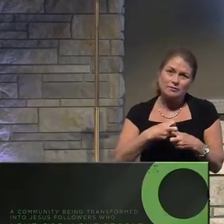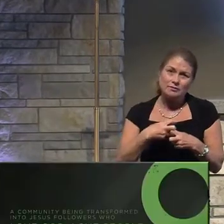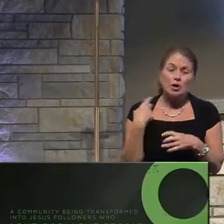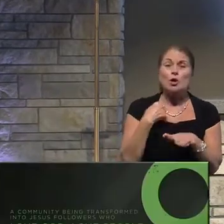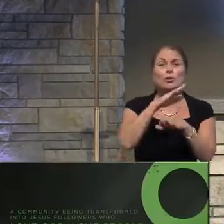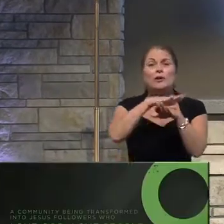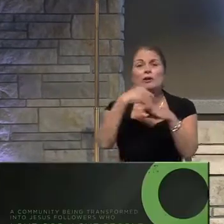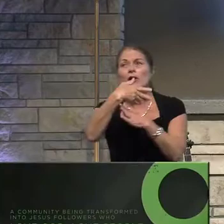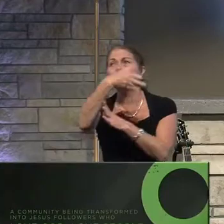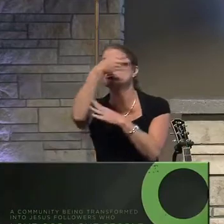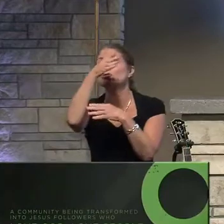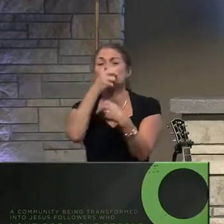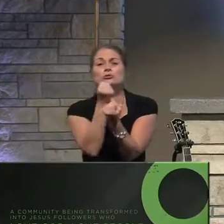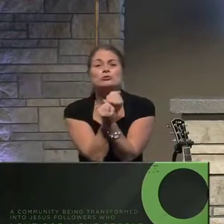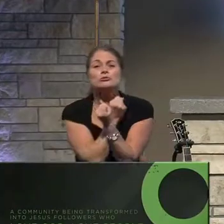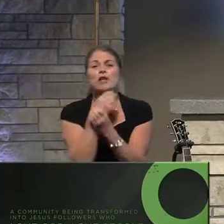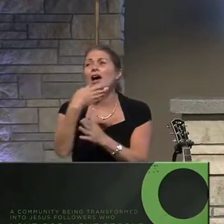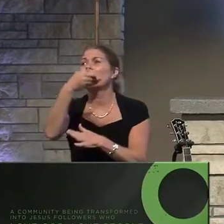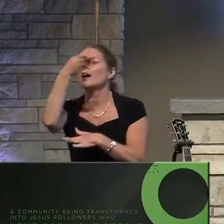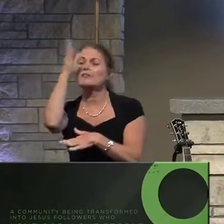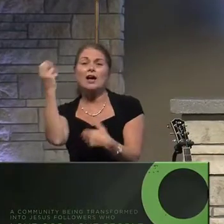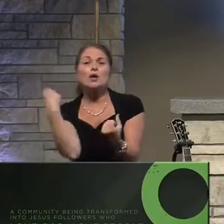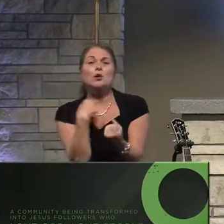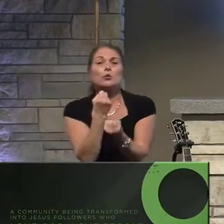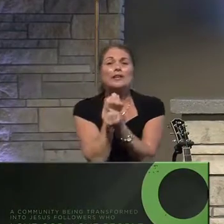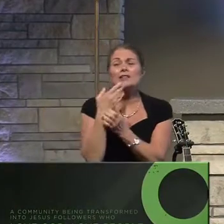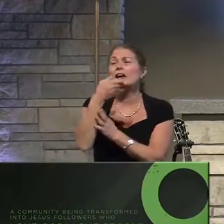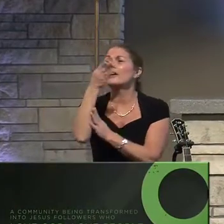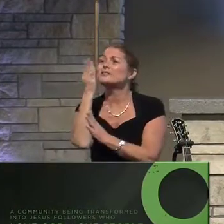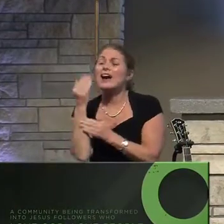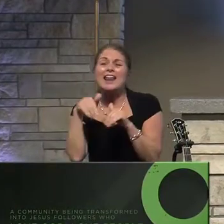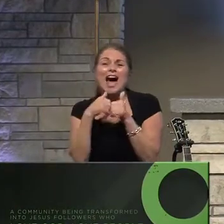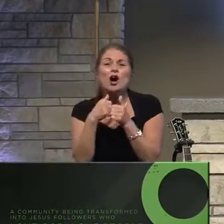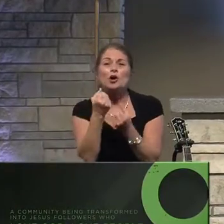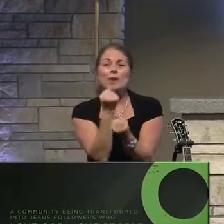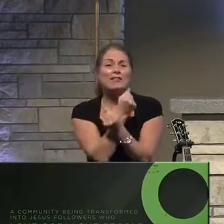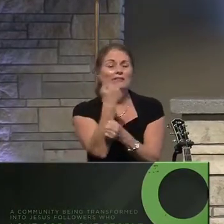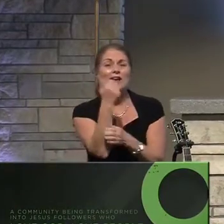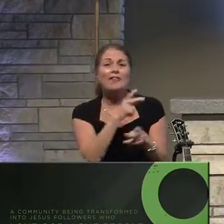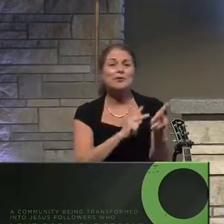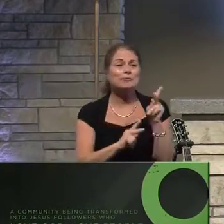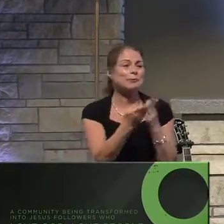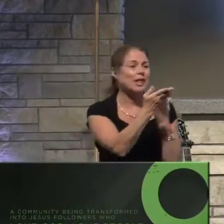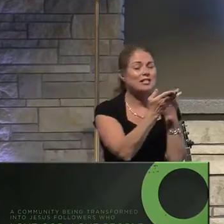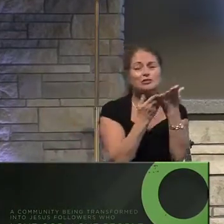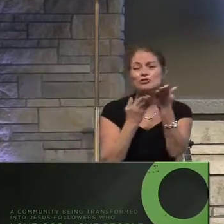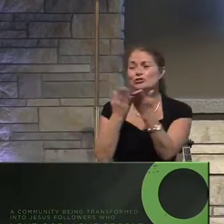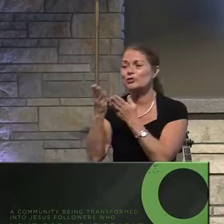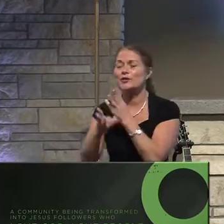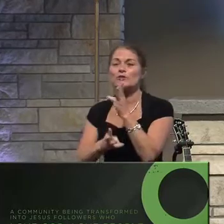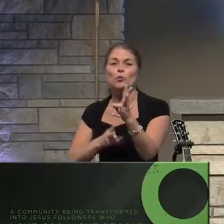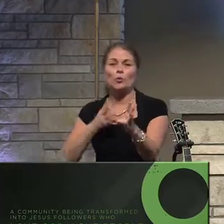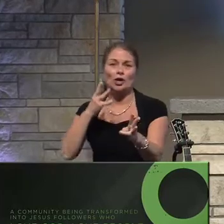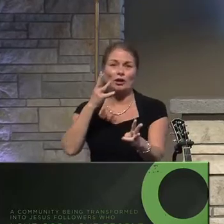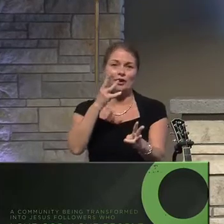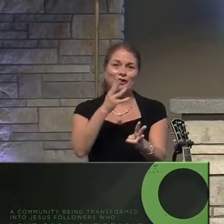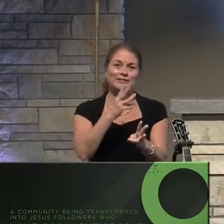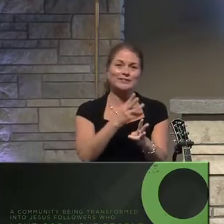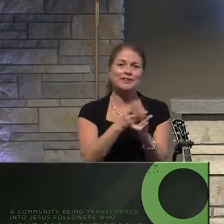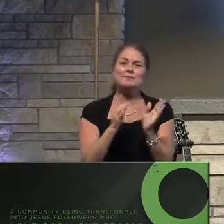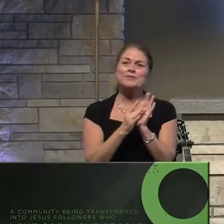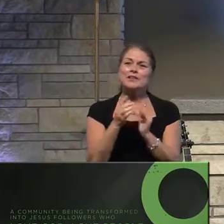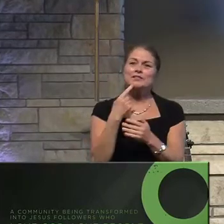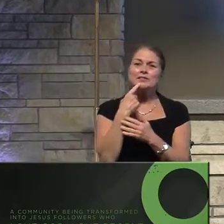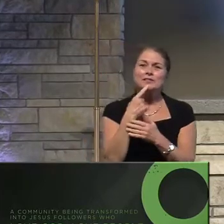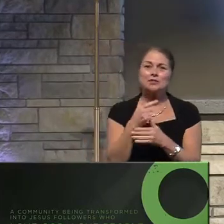called to love God, and we love God by loving other people and by serving the world. See, Jesus